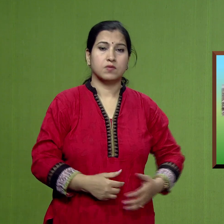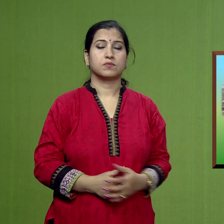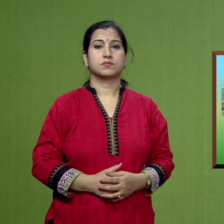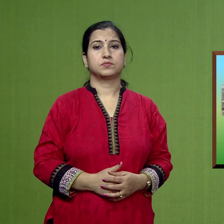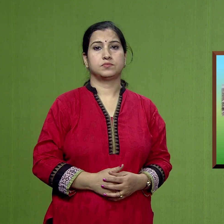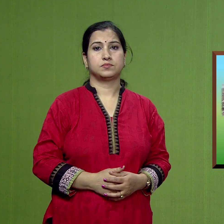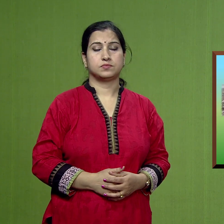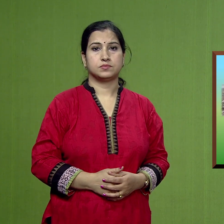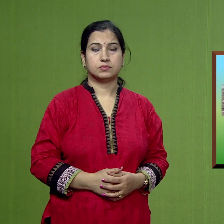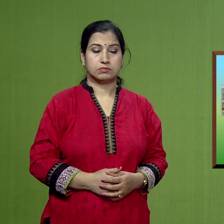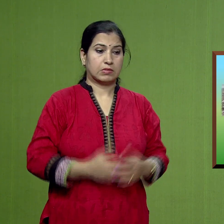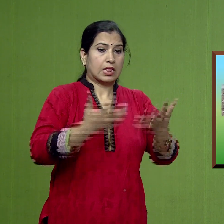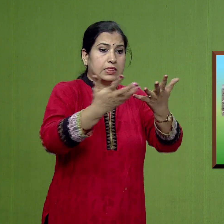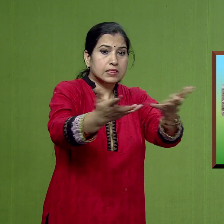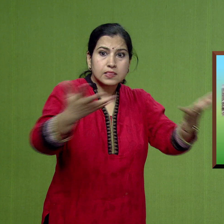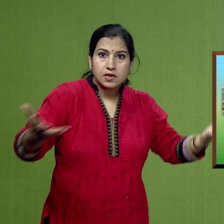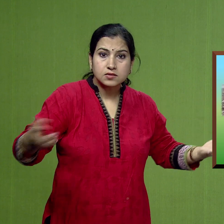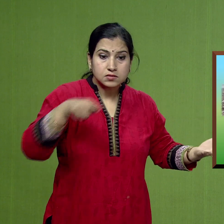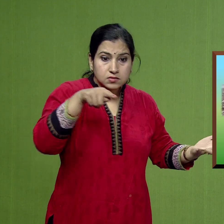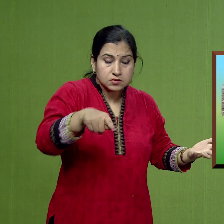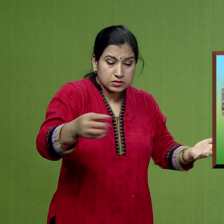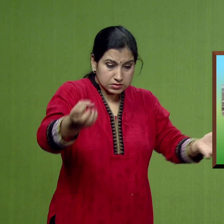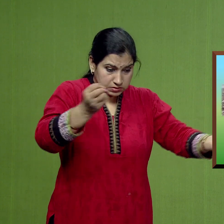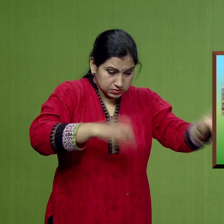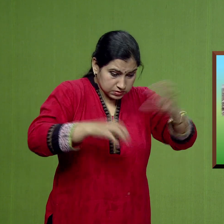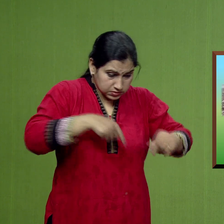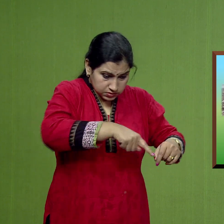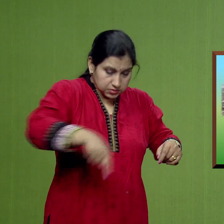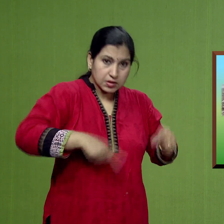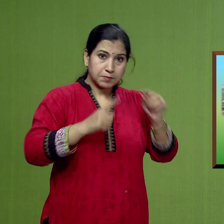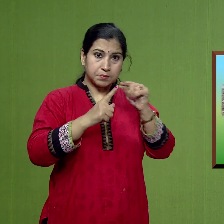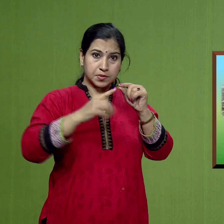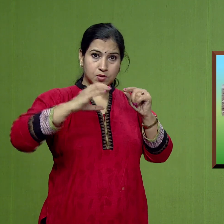The substances which cause pollution are known as pollutants.